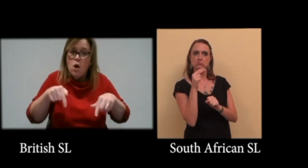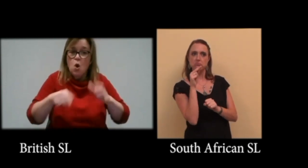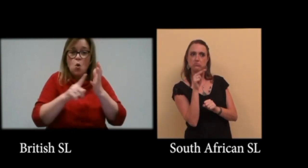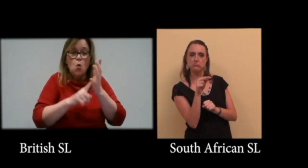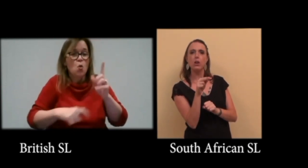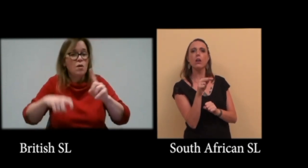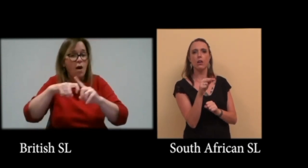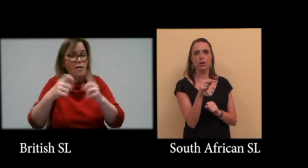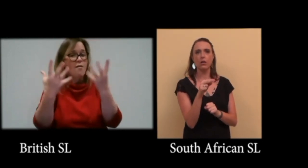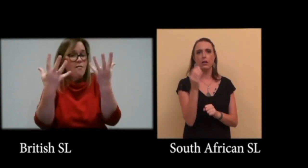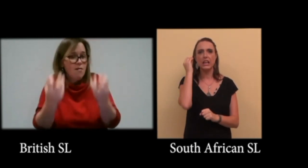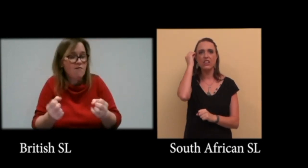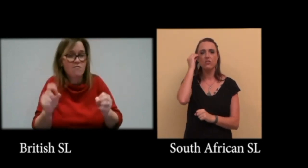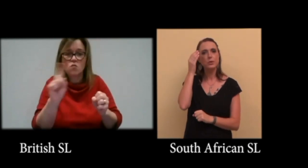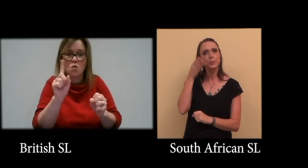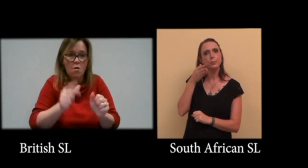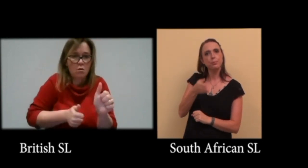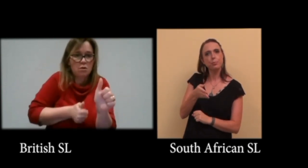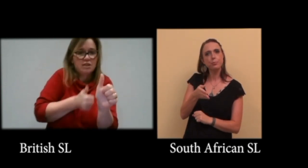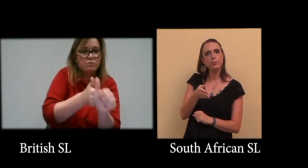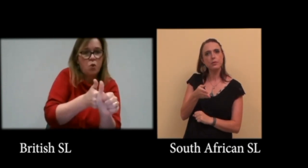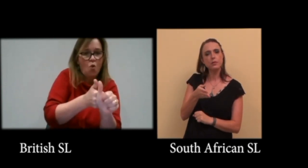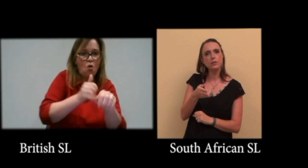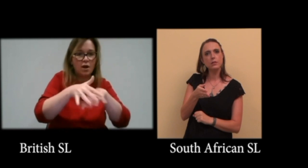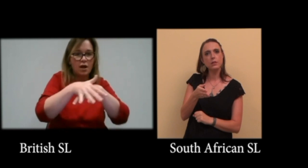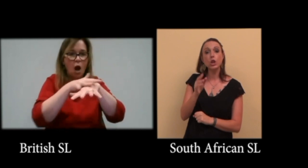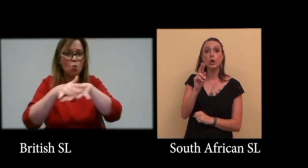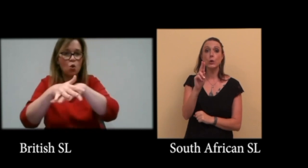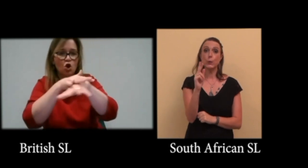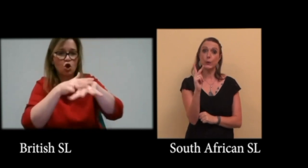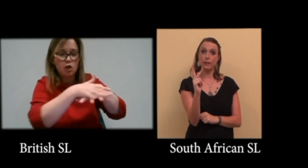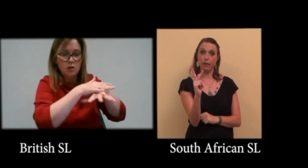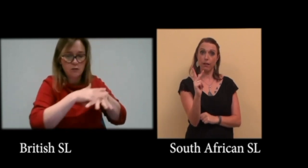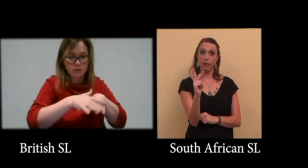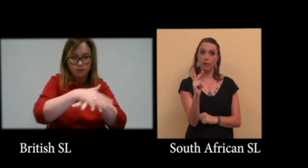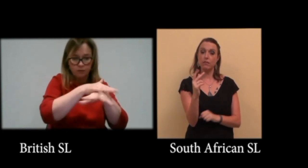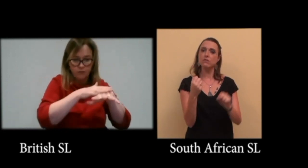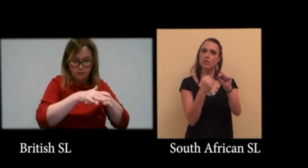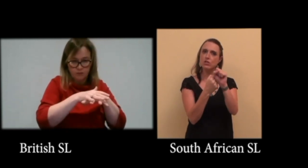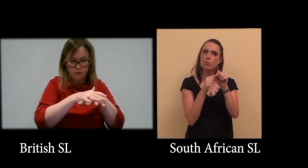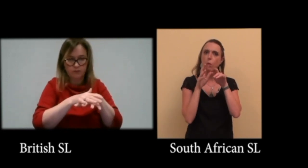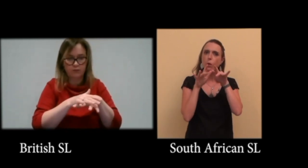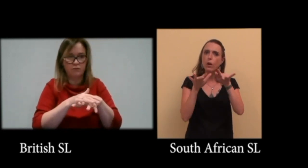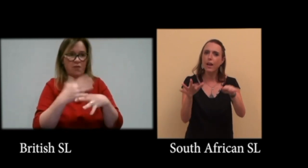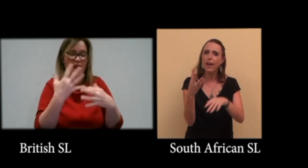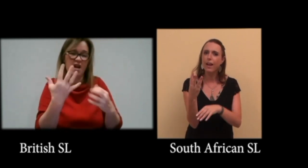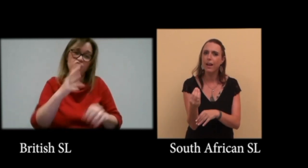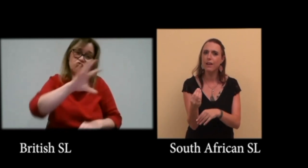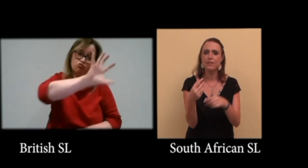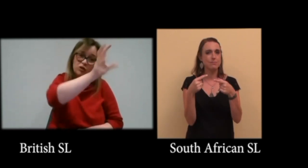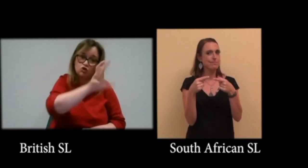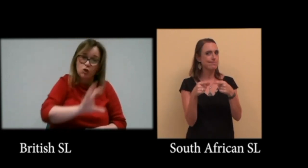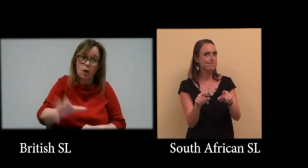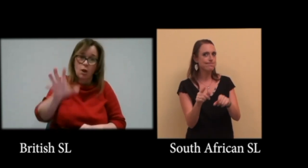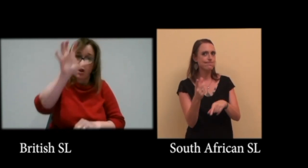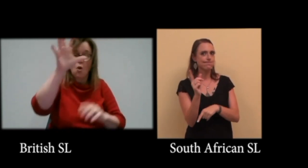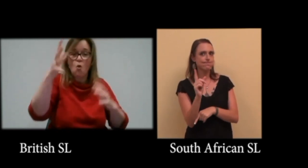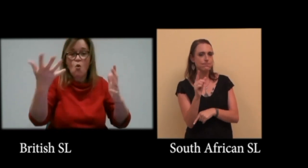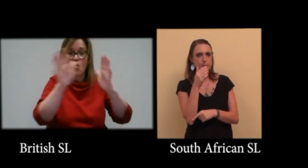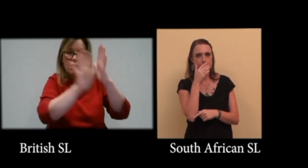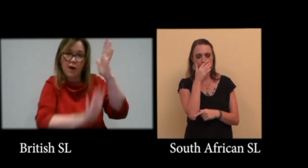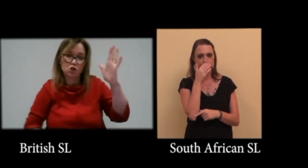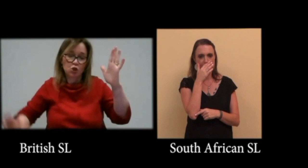the information that is there saying in the UK that they do have support